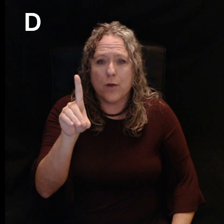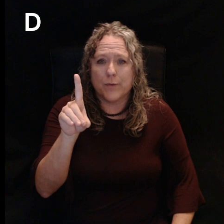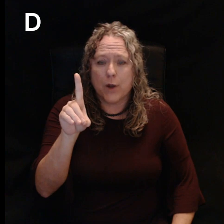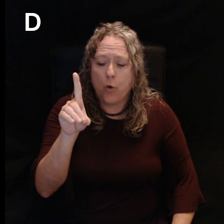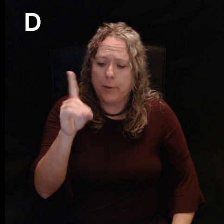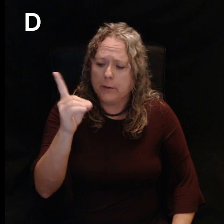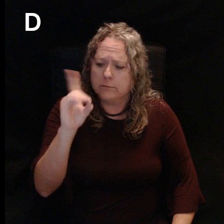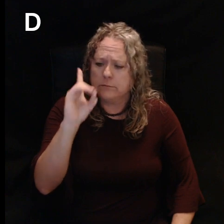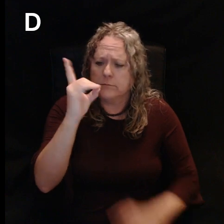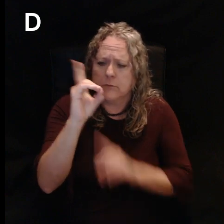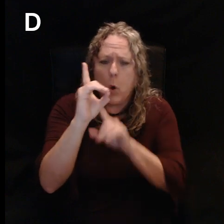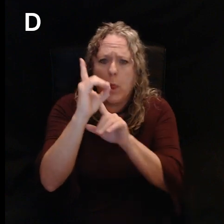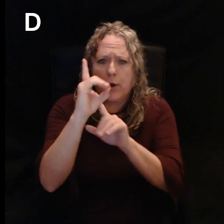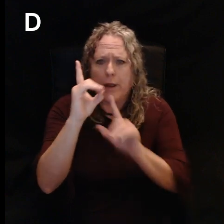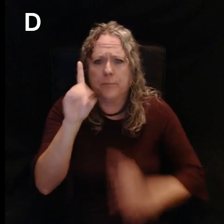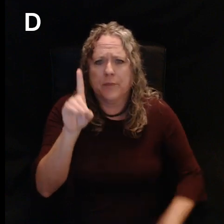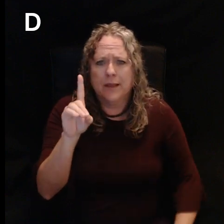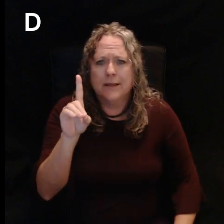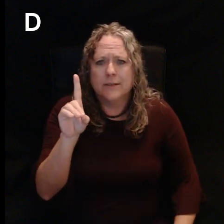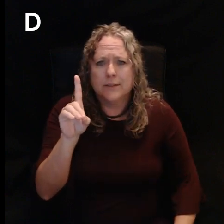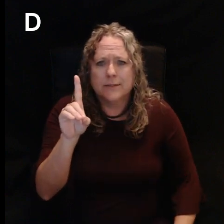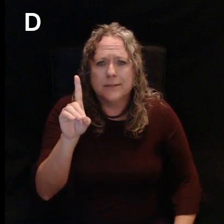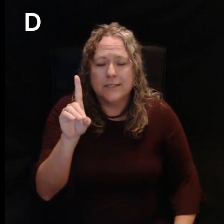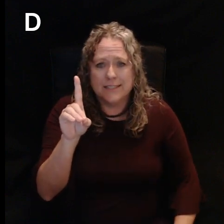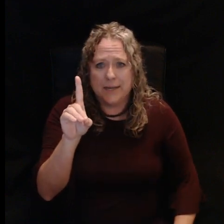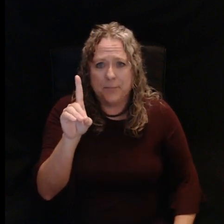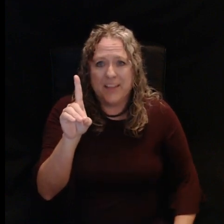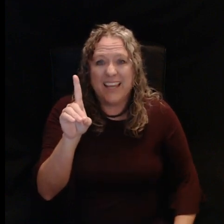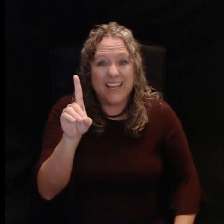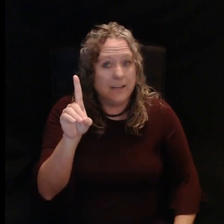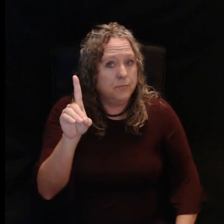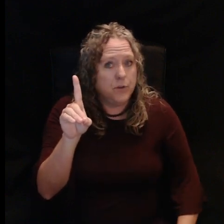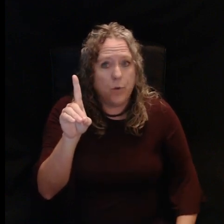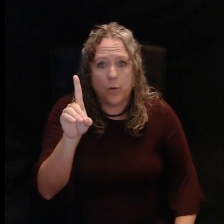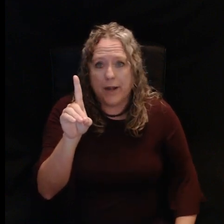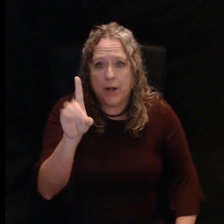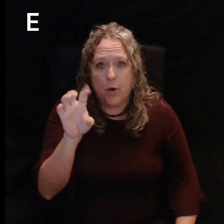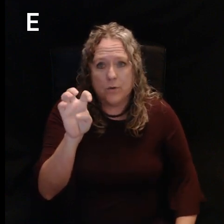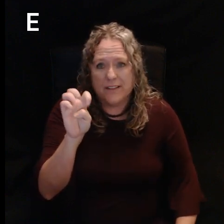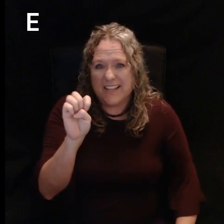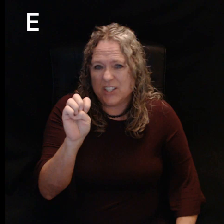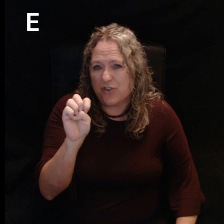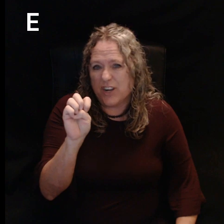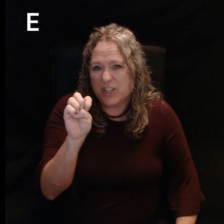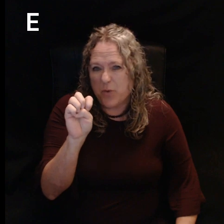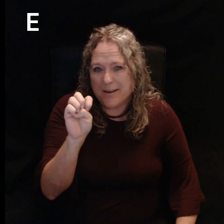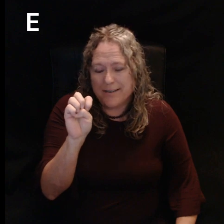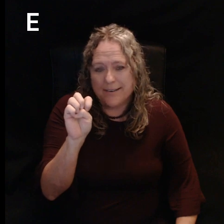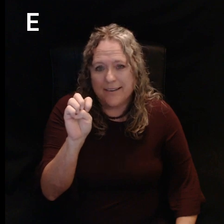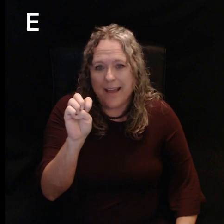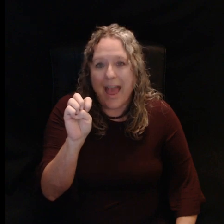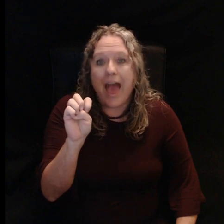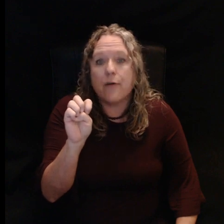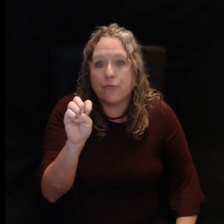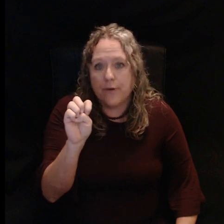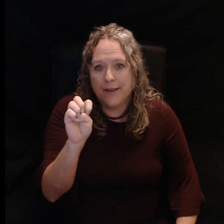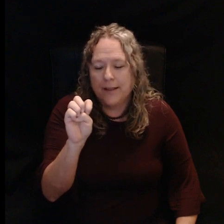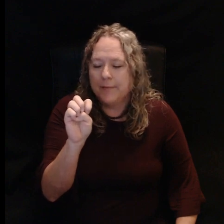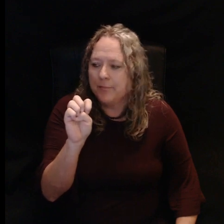with an open hole area. D. E, you already know. That's the crushed one. F. You're